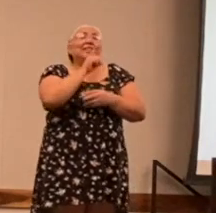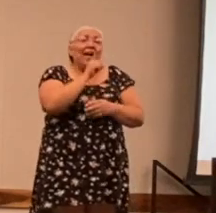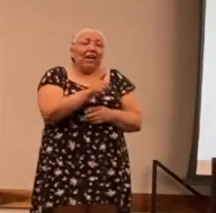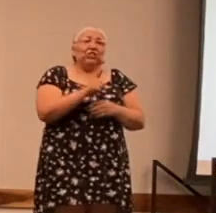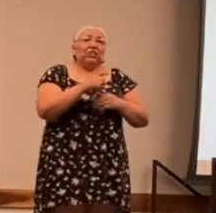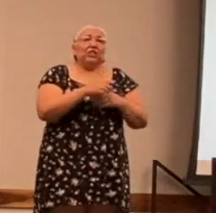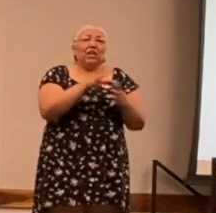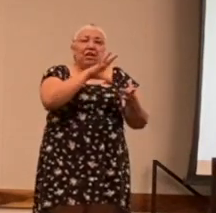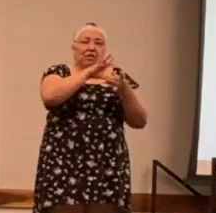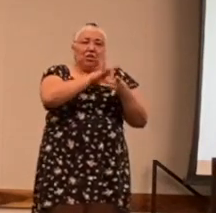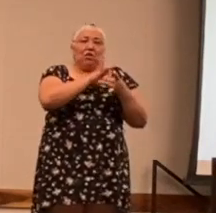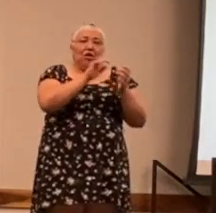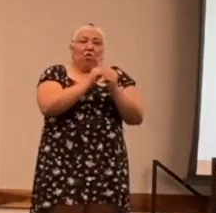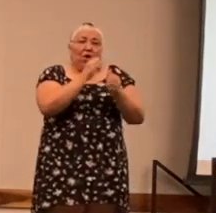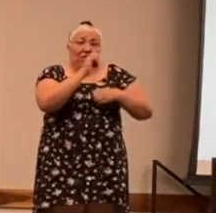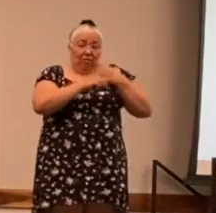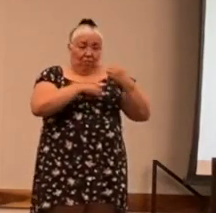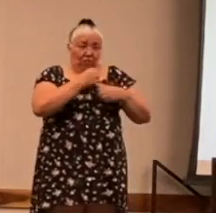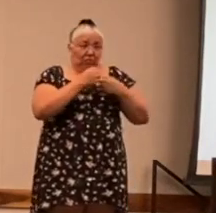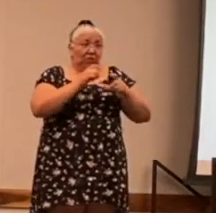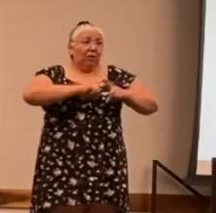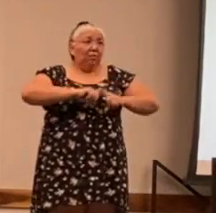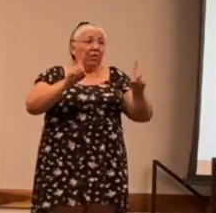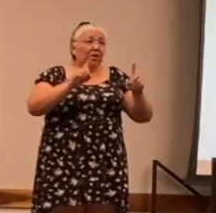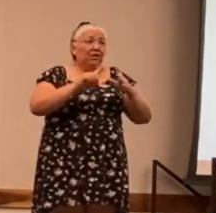love is associated with emotion. But